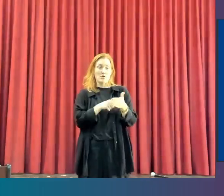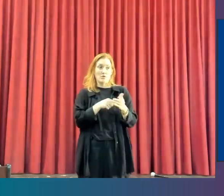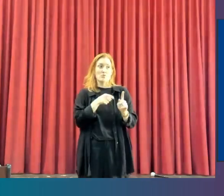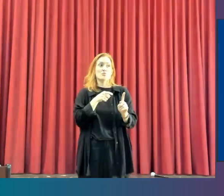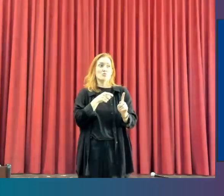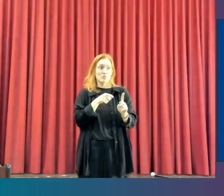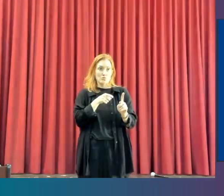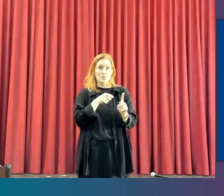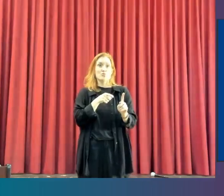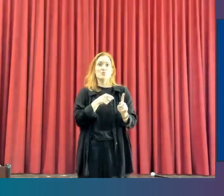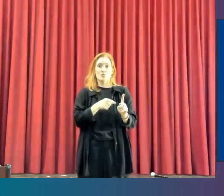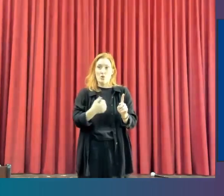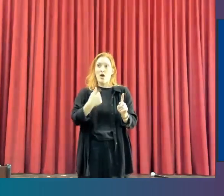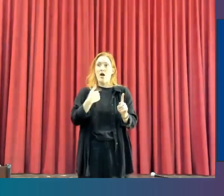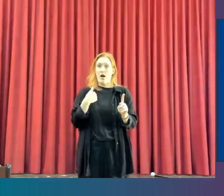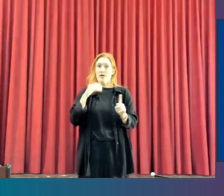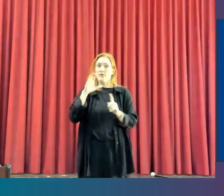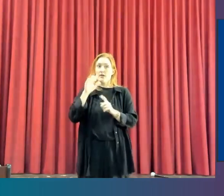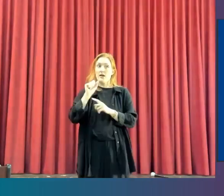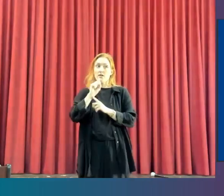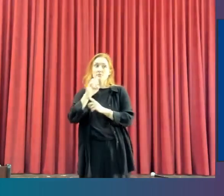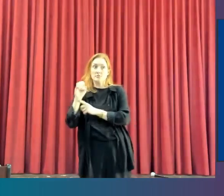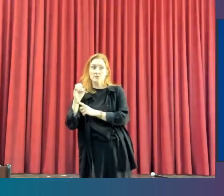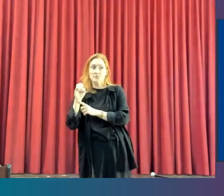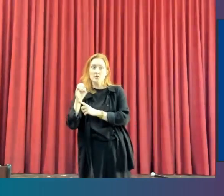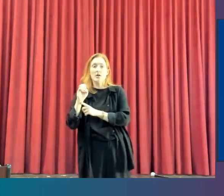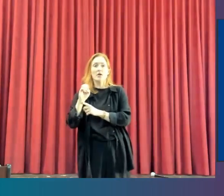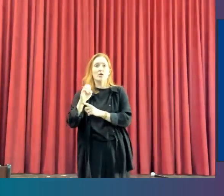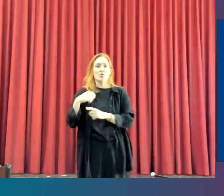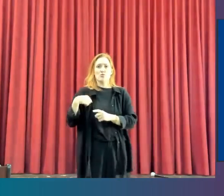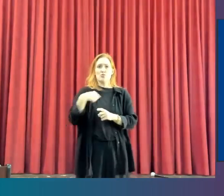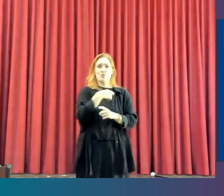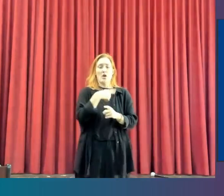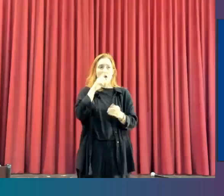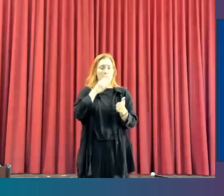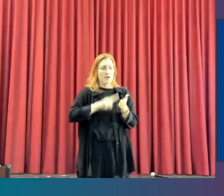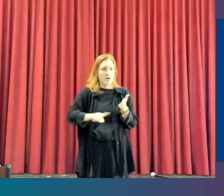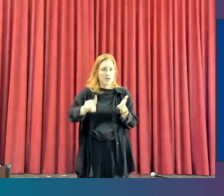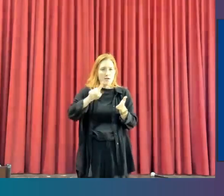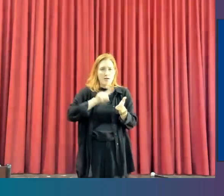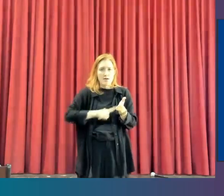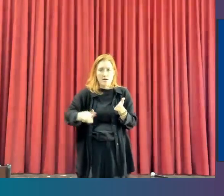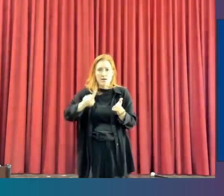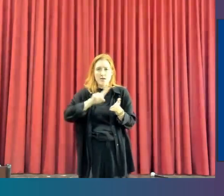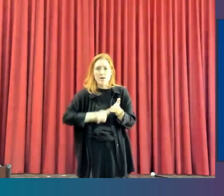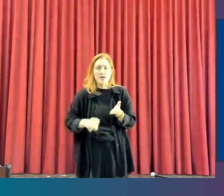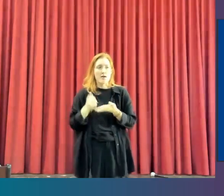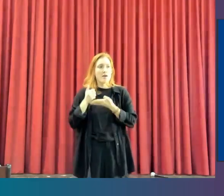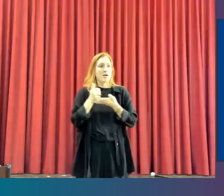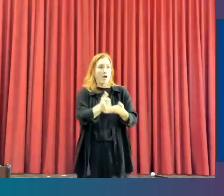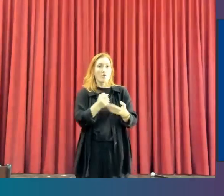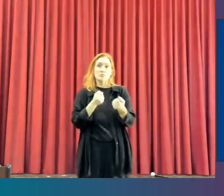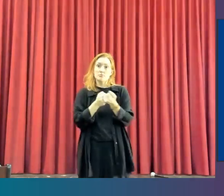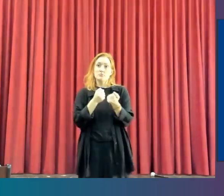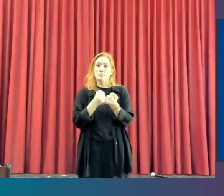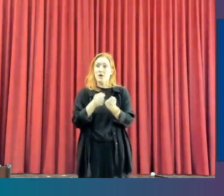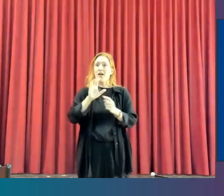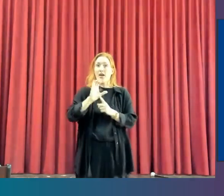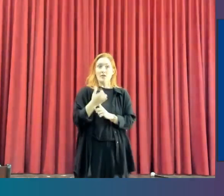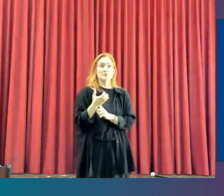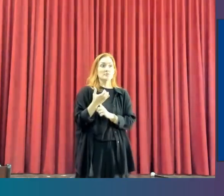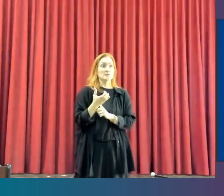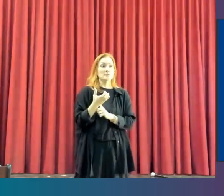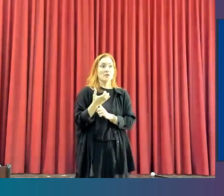case there, they can oftentimes investigate and help a tenant build up their case that they're really